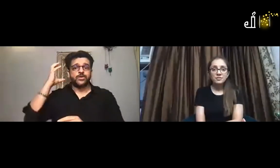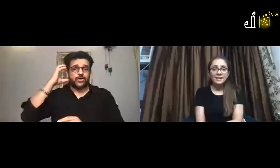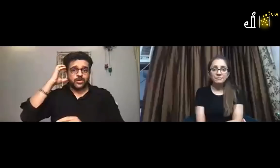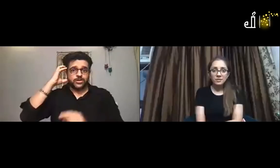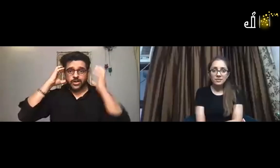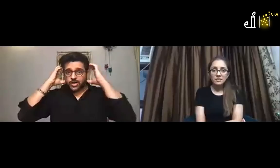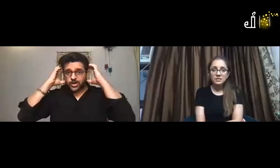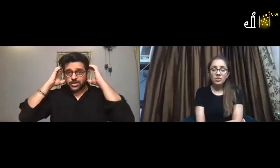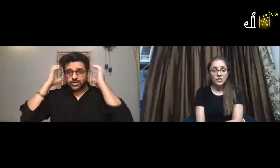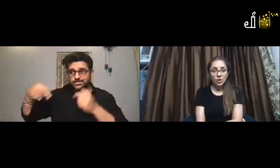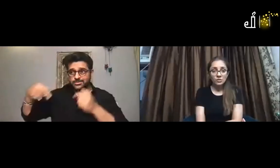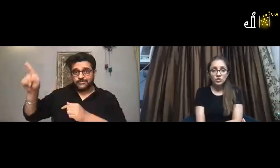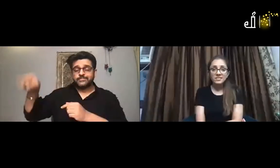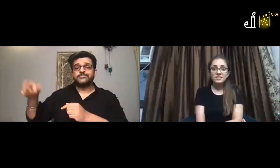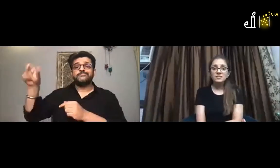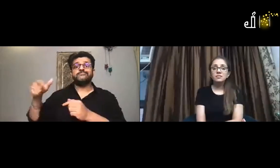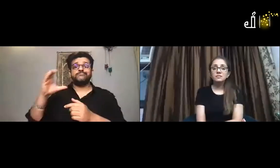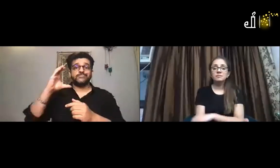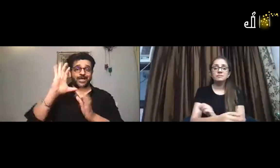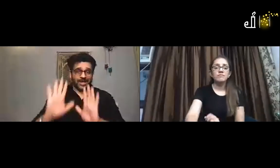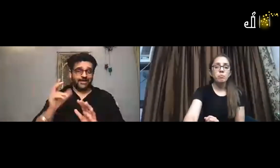herself a deaf person, audiologist,